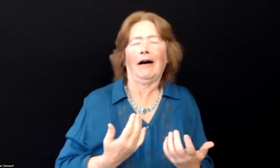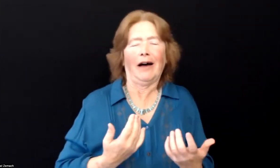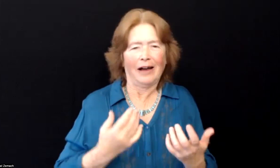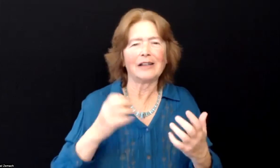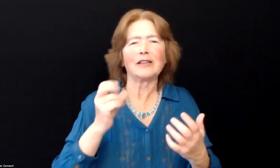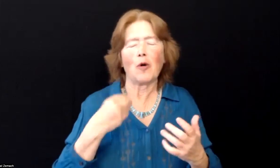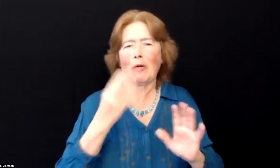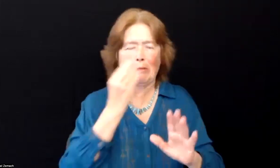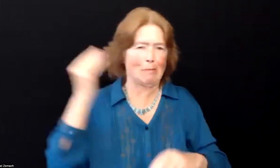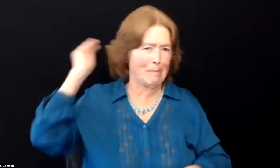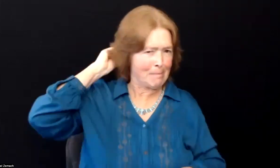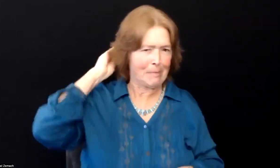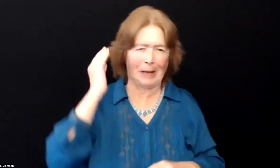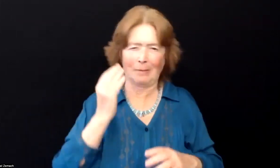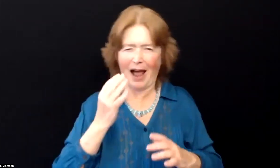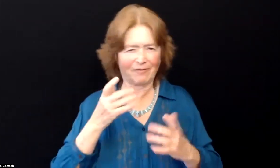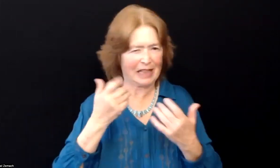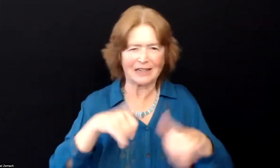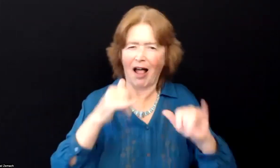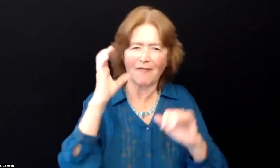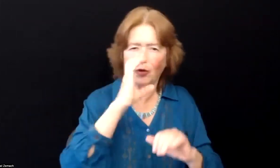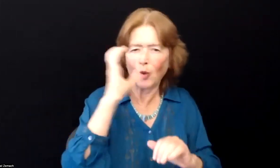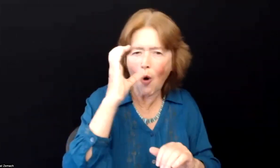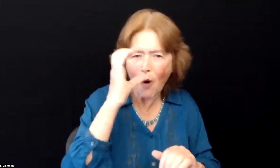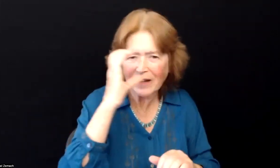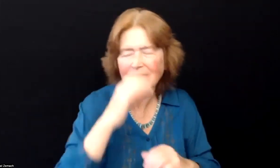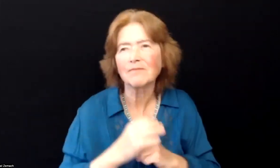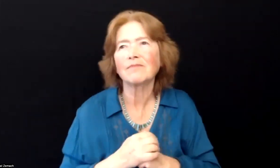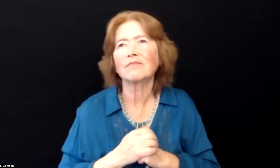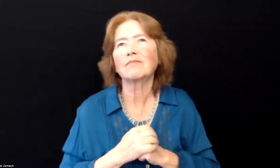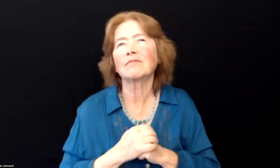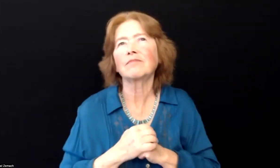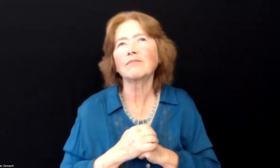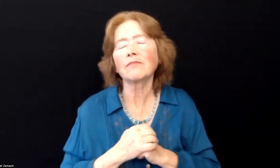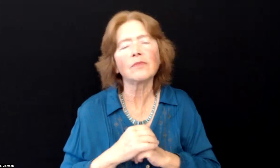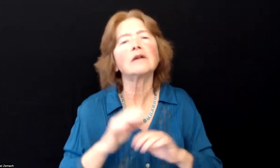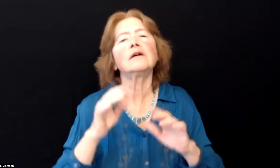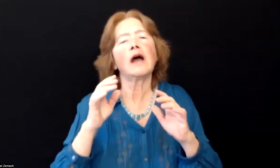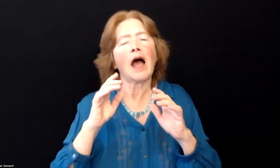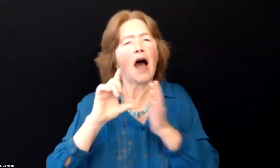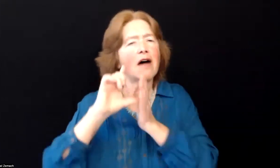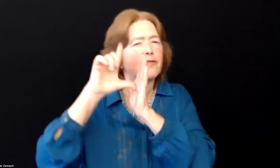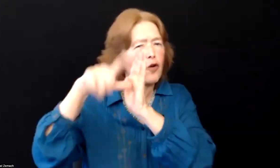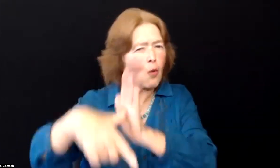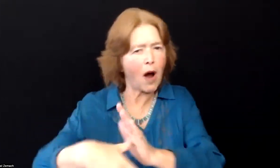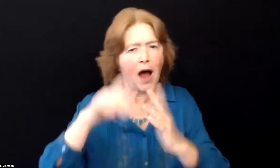of torn. So I had that in the back of my mind, like, okay, that doesn't seem like quite the right fit. I need to still look for a better